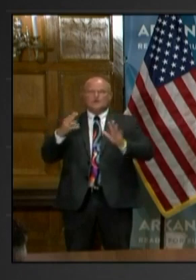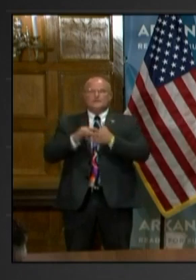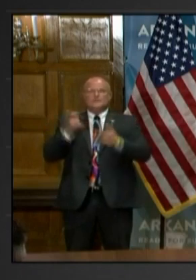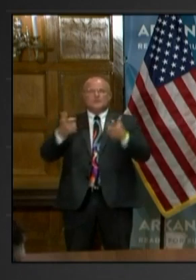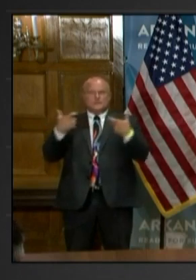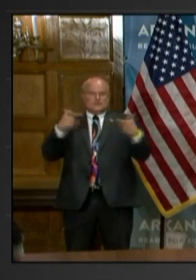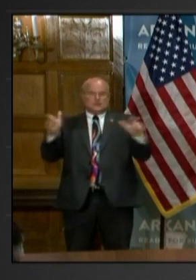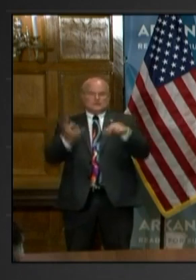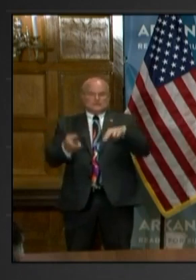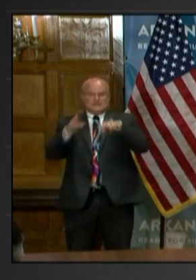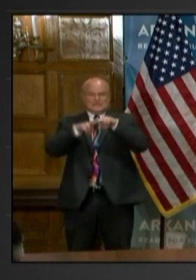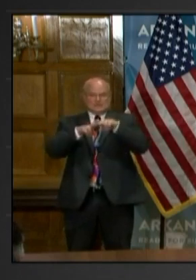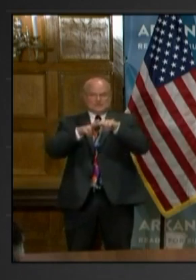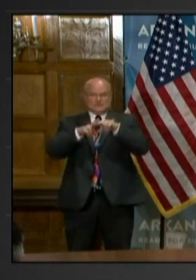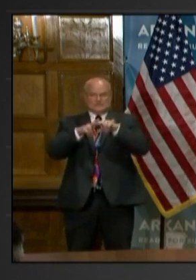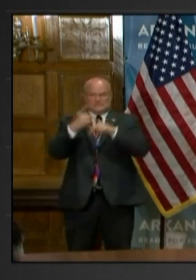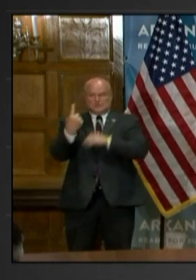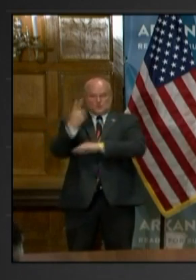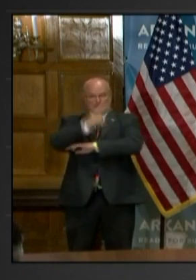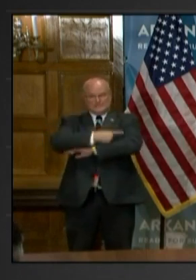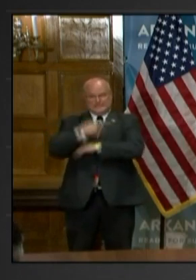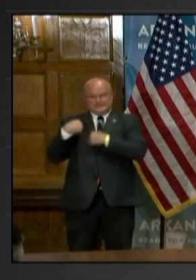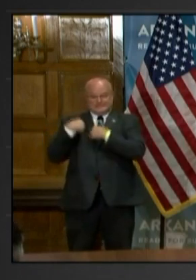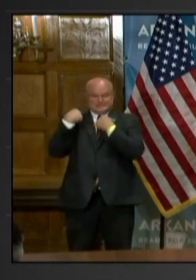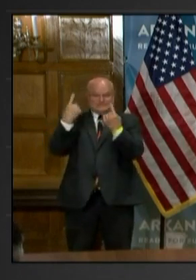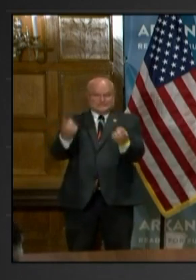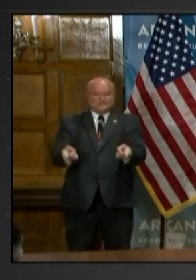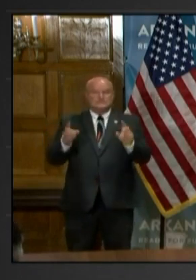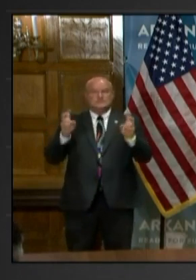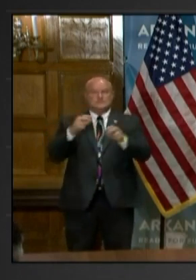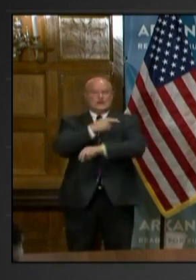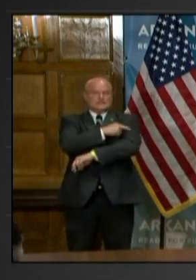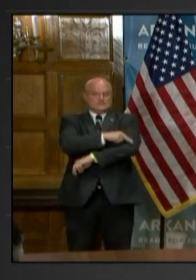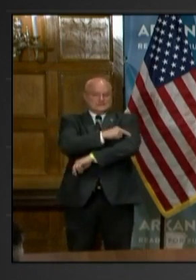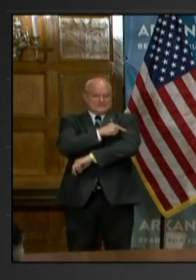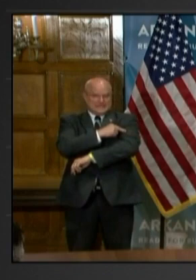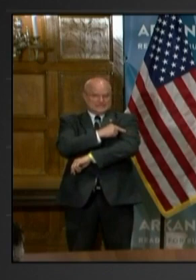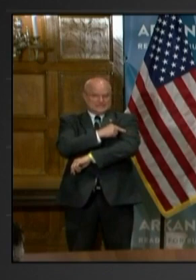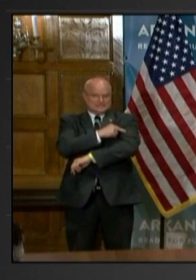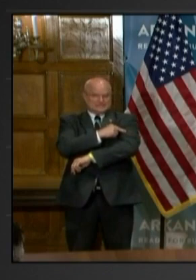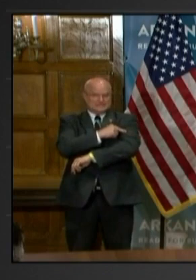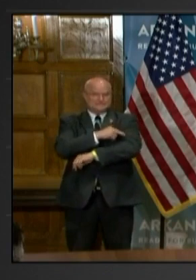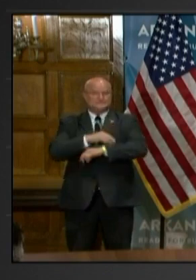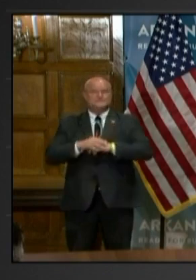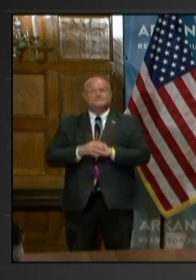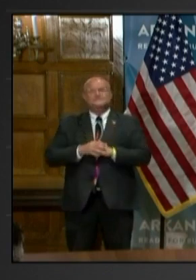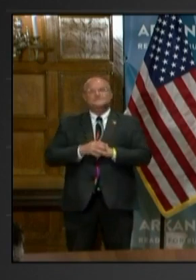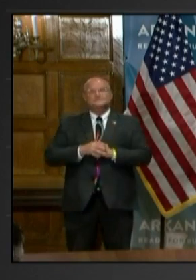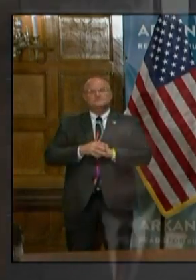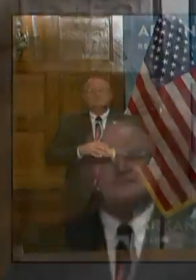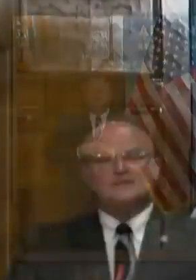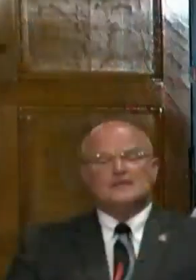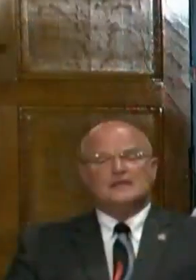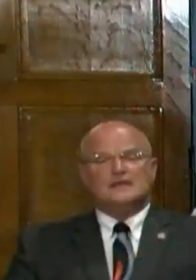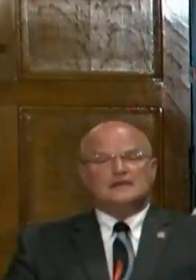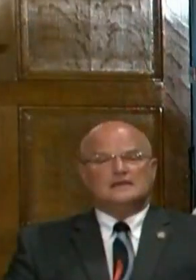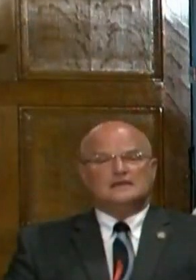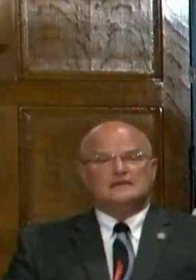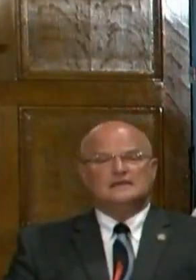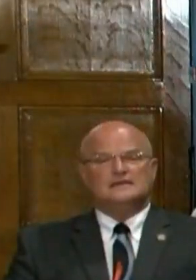the largest increase in a single day in terms of hospitalizations of 32. And then